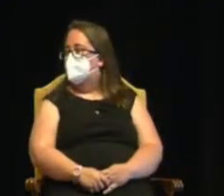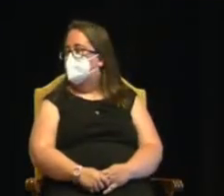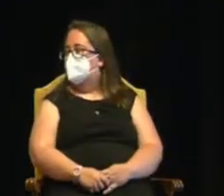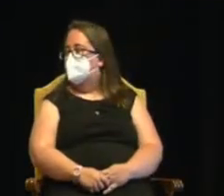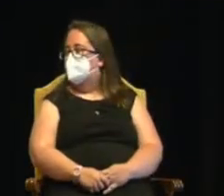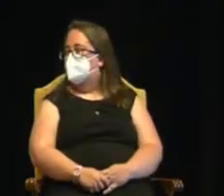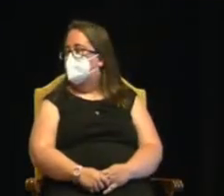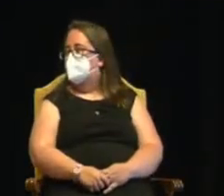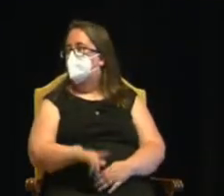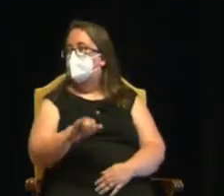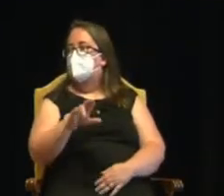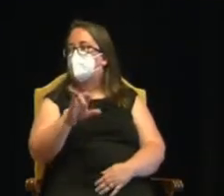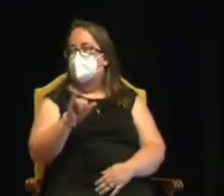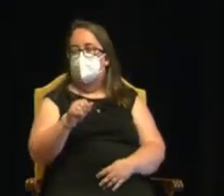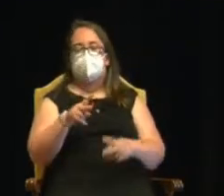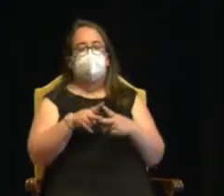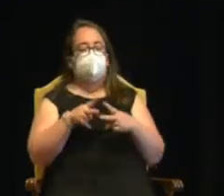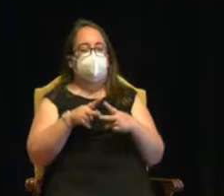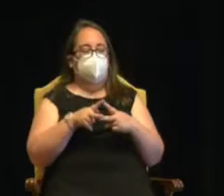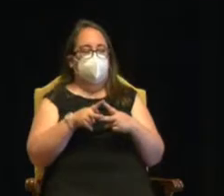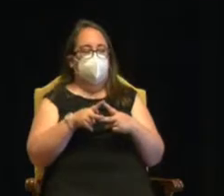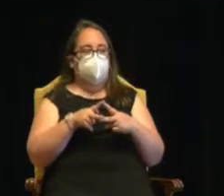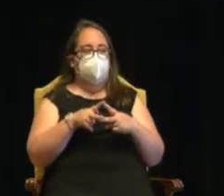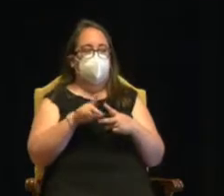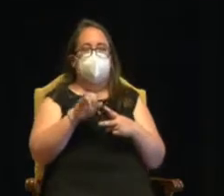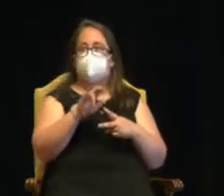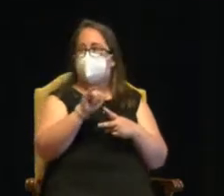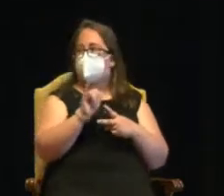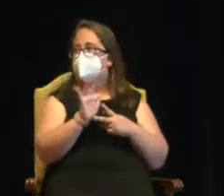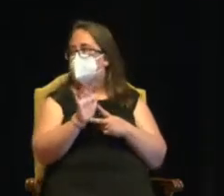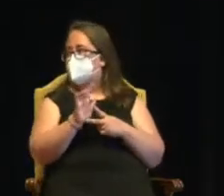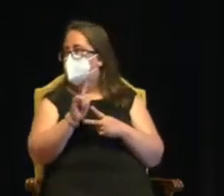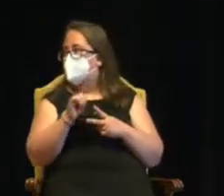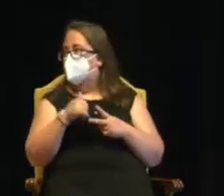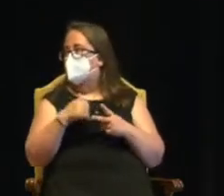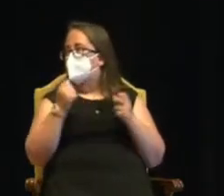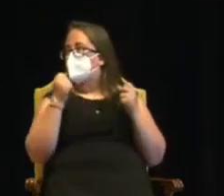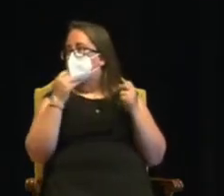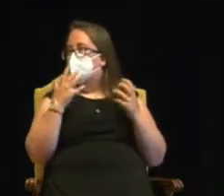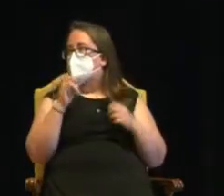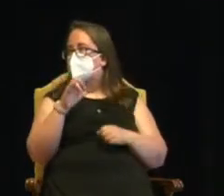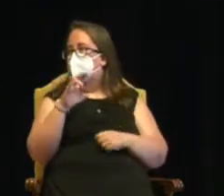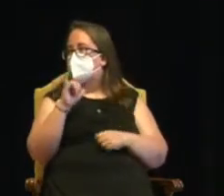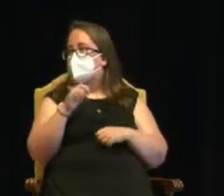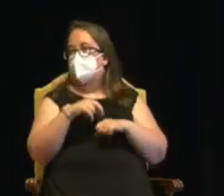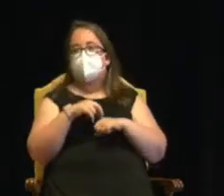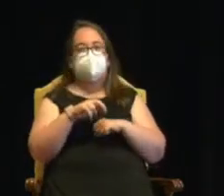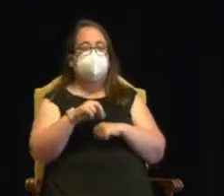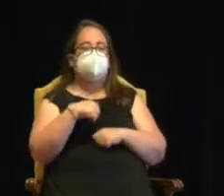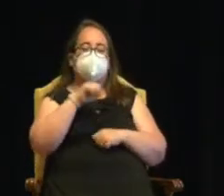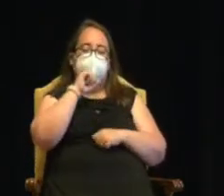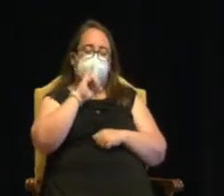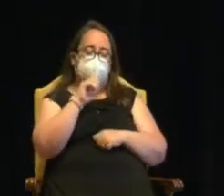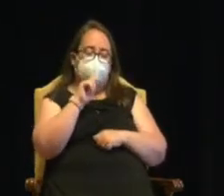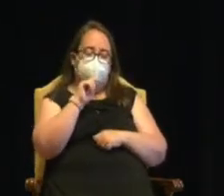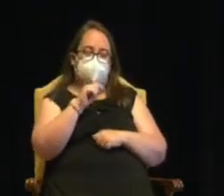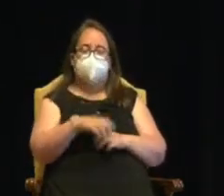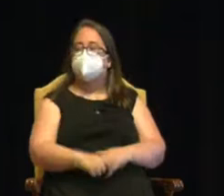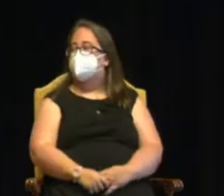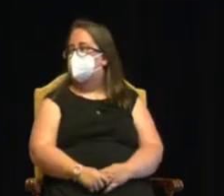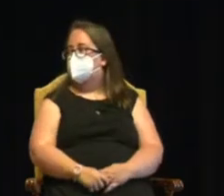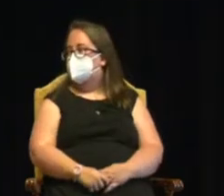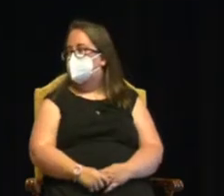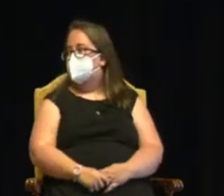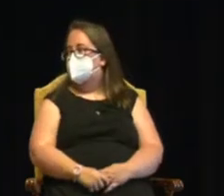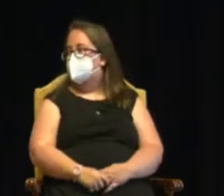Literary. So two things, literary and film. You've got so many literary references. I loved it. Oh, it was wonderful,